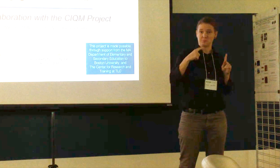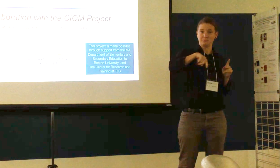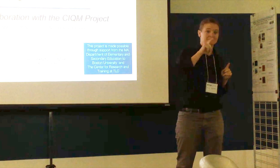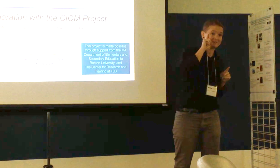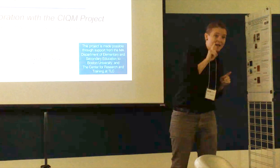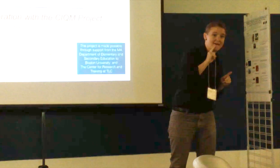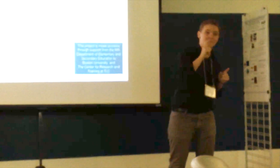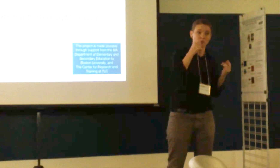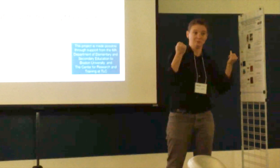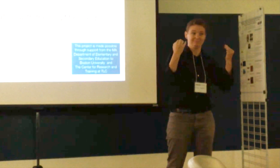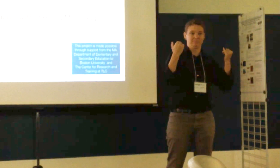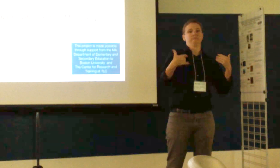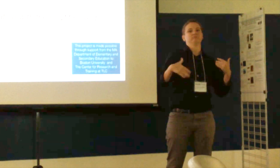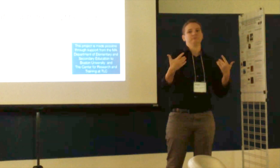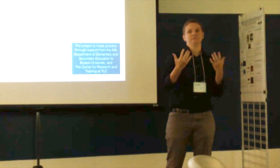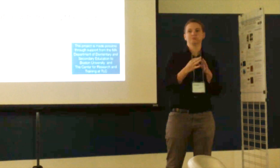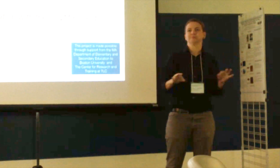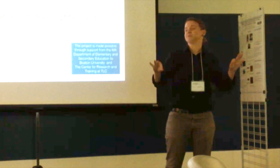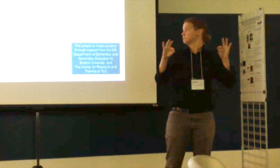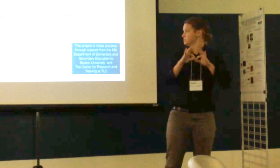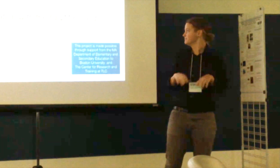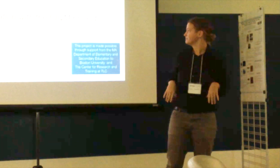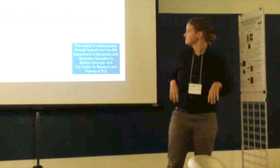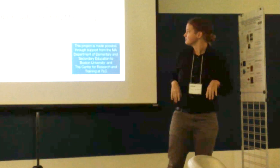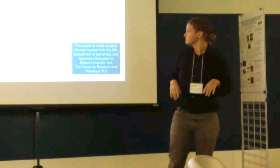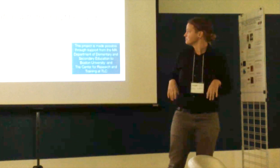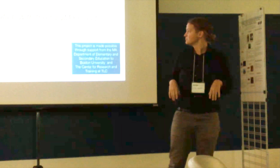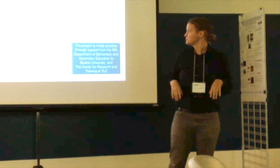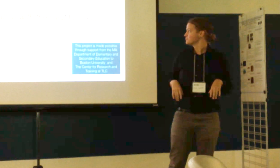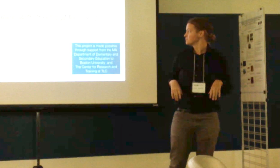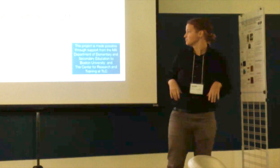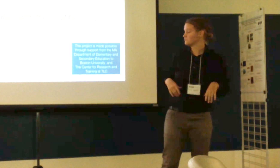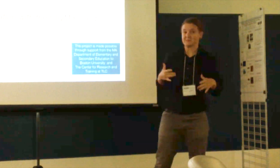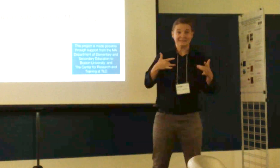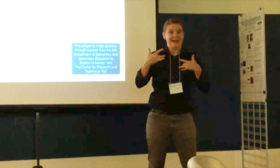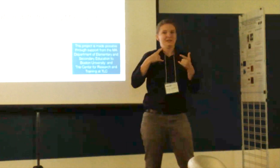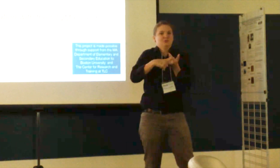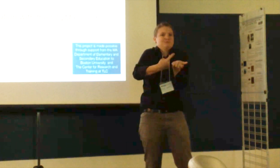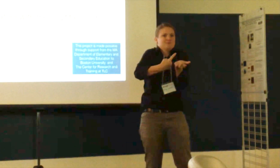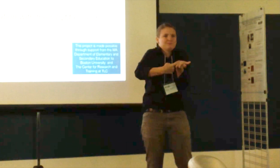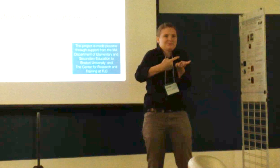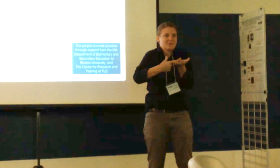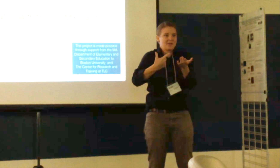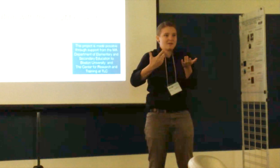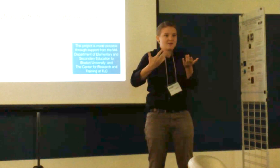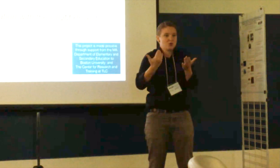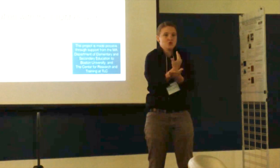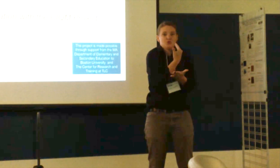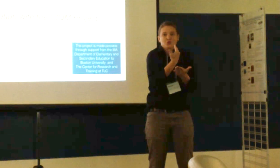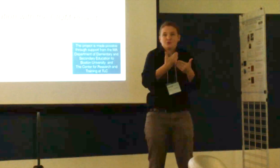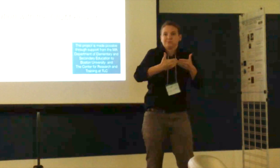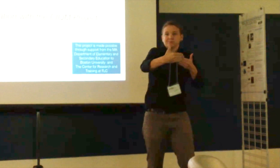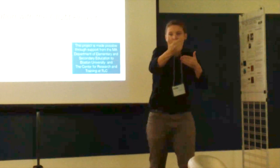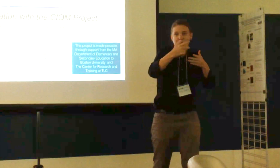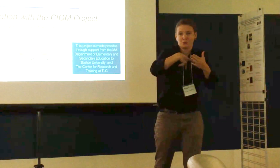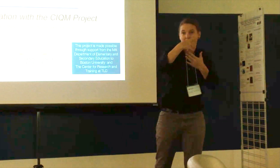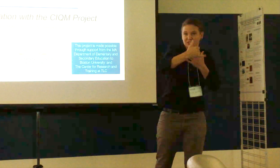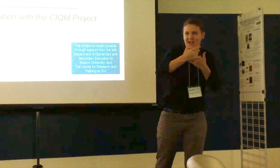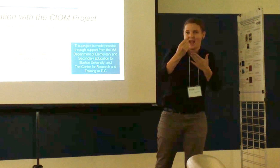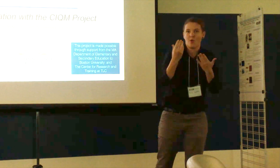seem as critical to some people in the world, but for deaf signing individuals, promoting learning and engagement in STEM through ASL